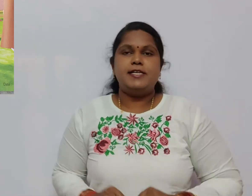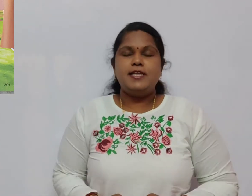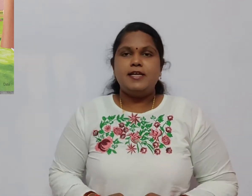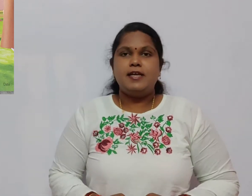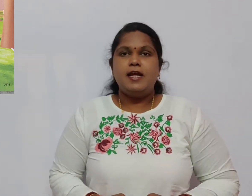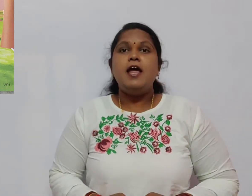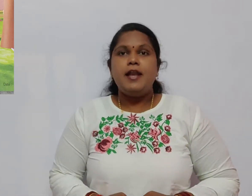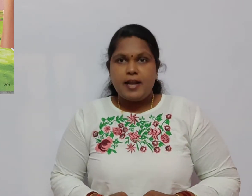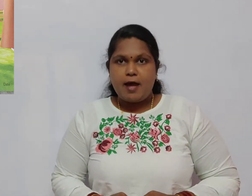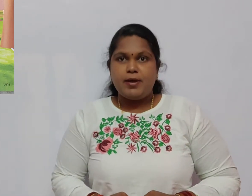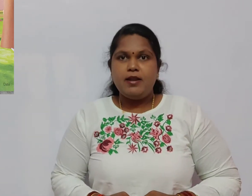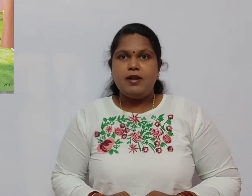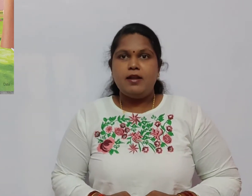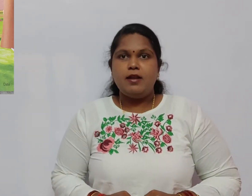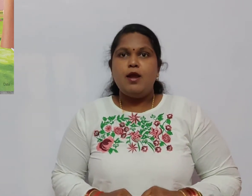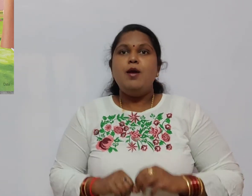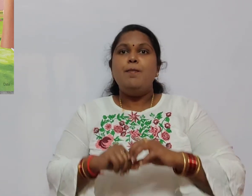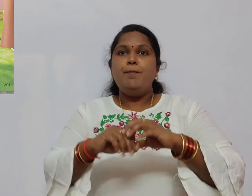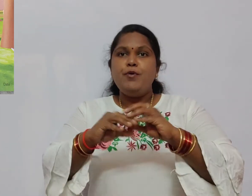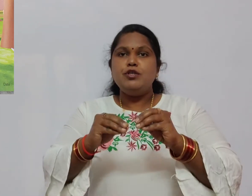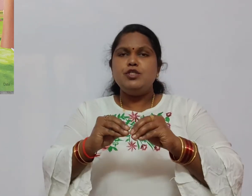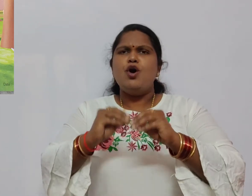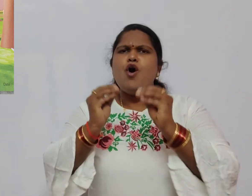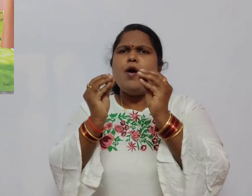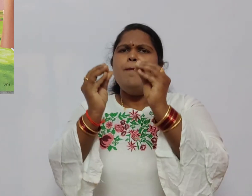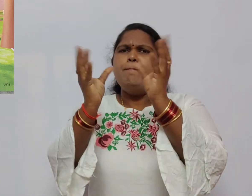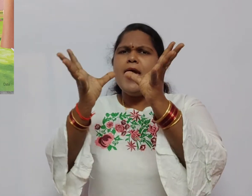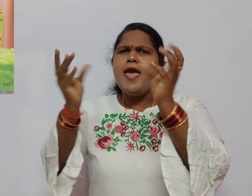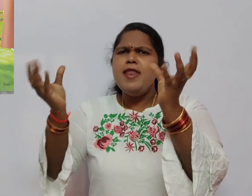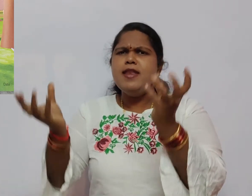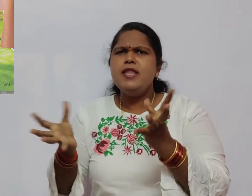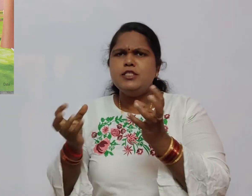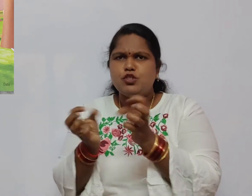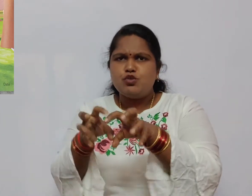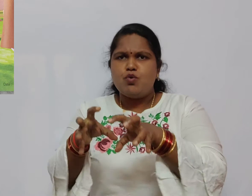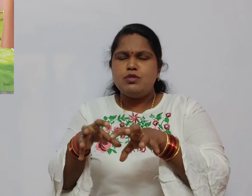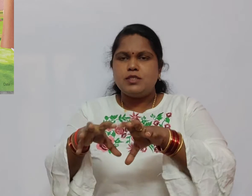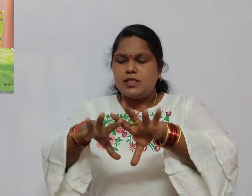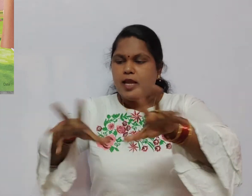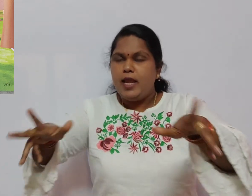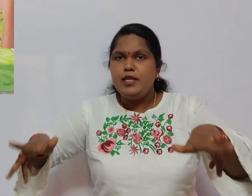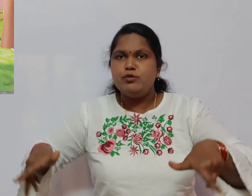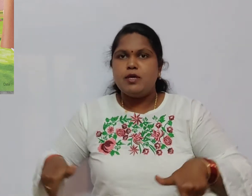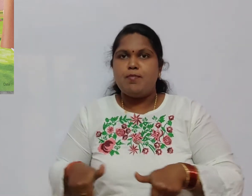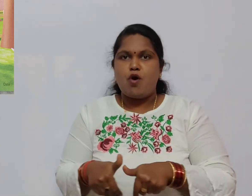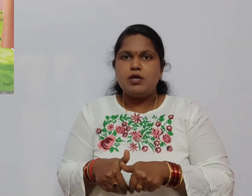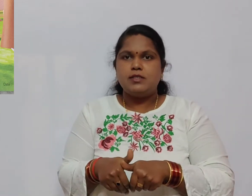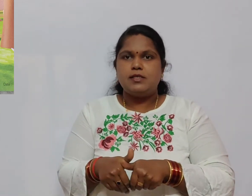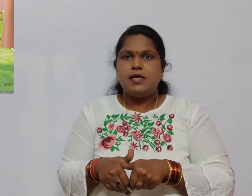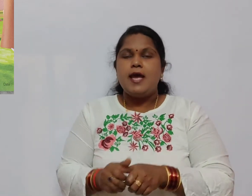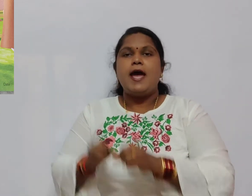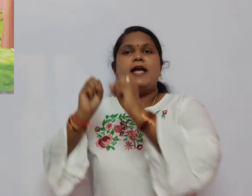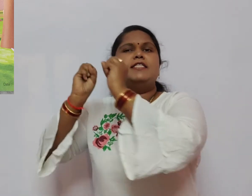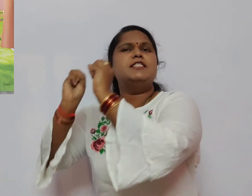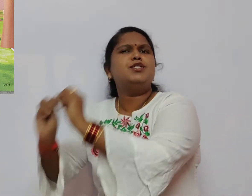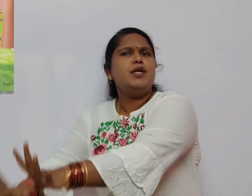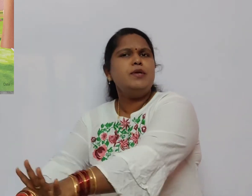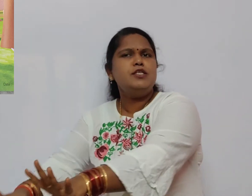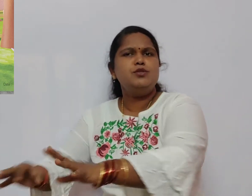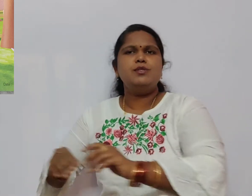Instead, Raman put many stones into the box and threw it into